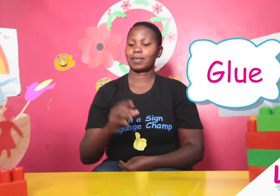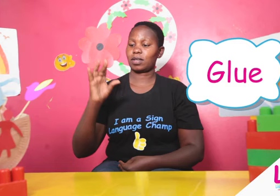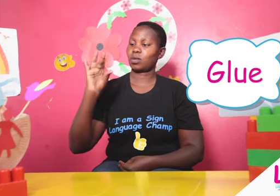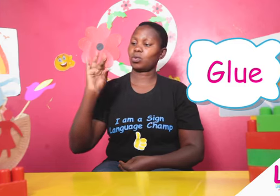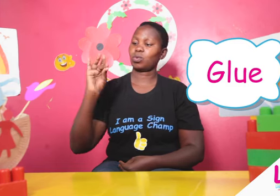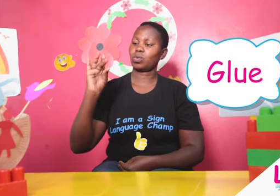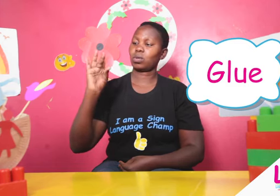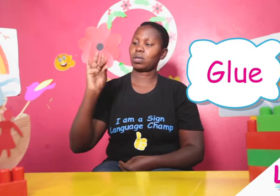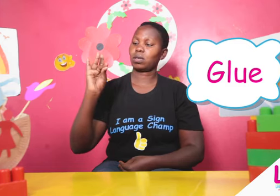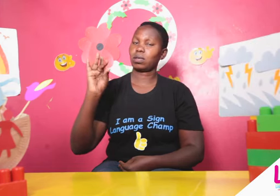glue.